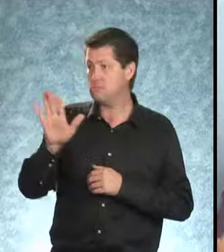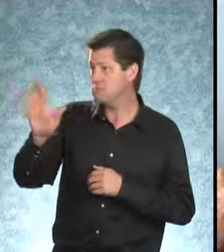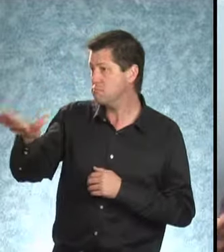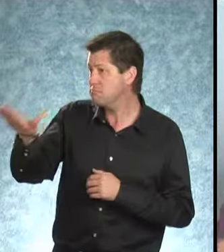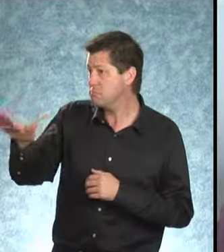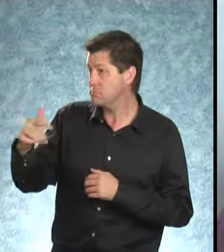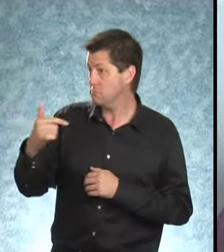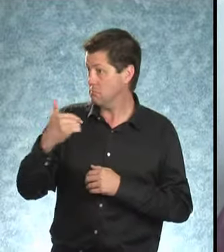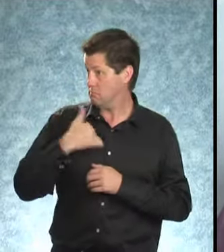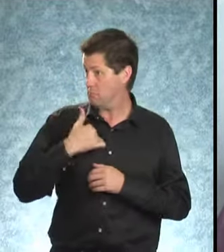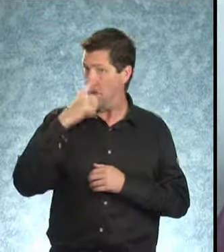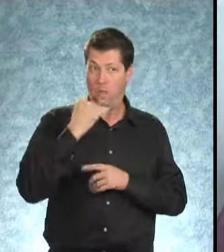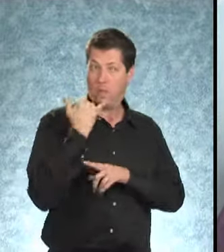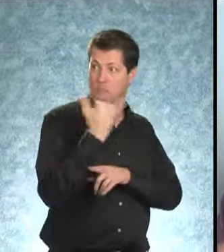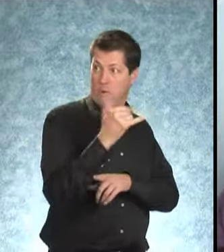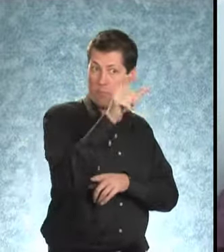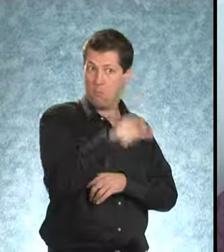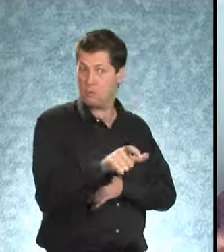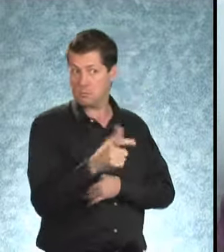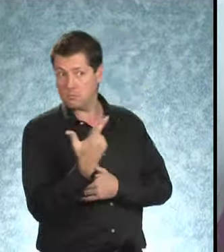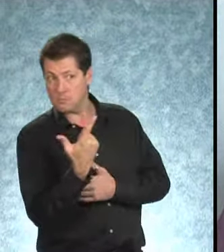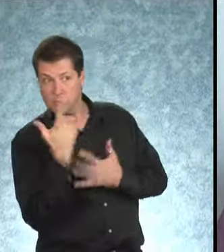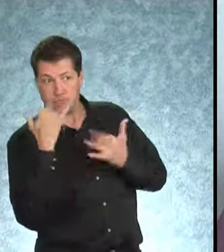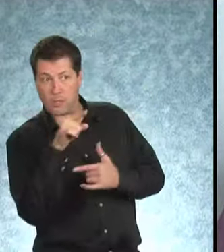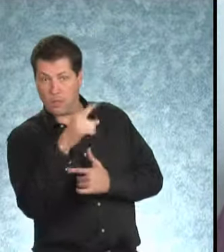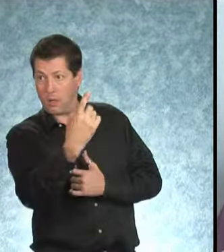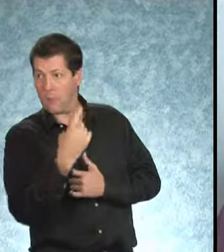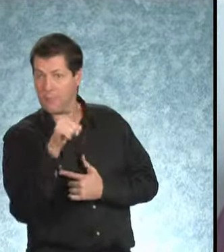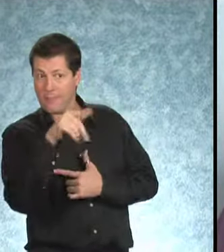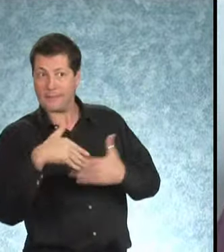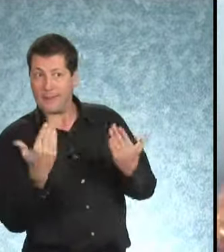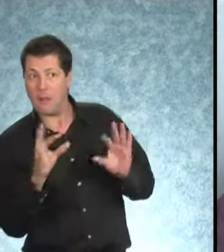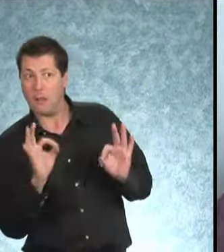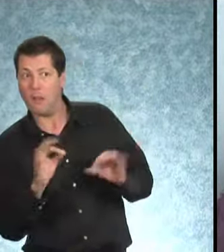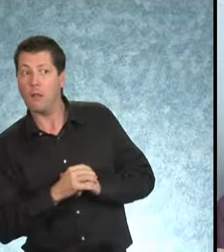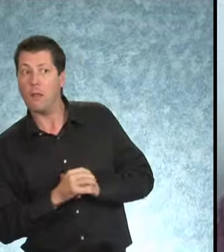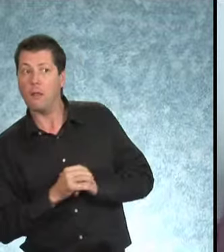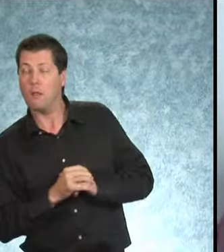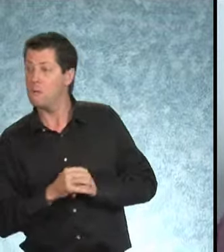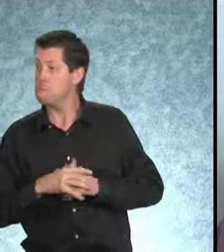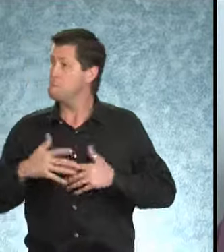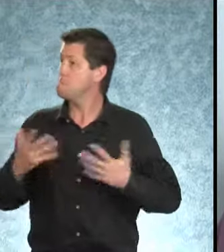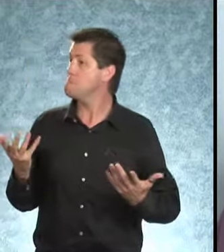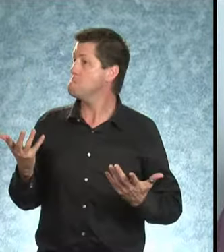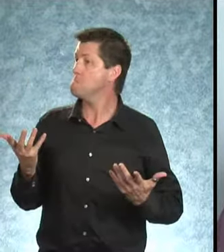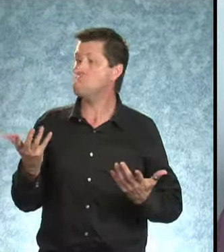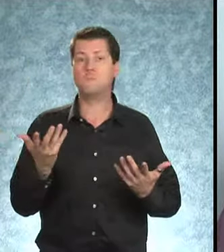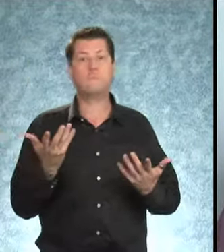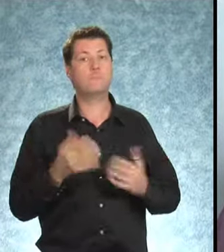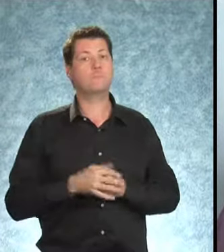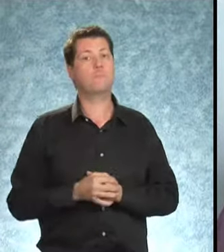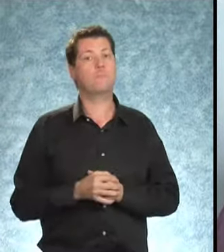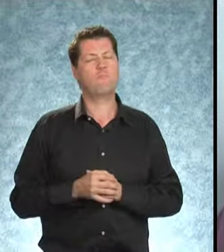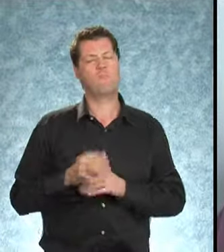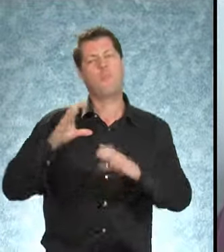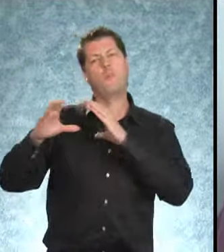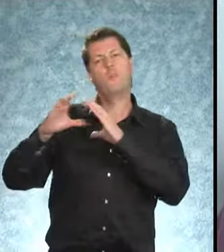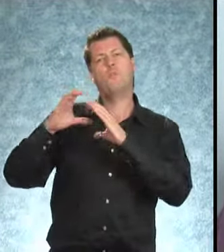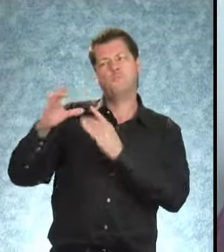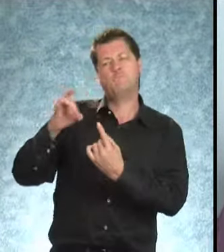Or ask your neighbour if it's OK for you to contact the contractor to see if he's still on board to come along. So